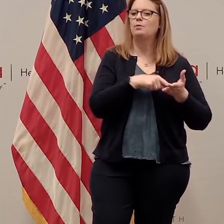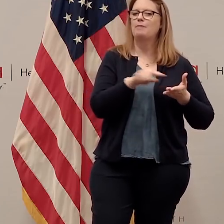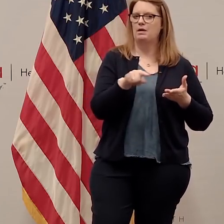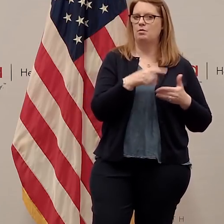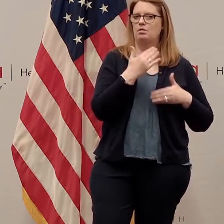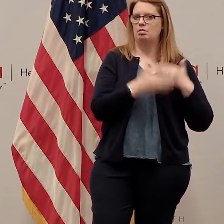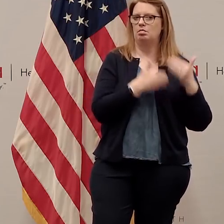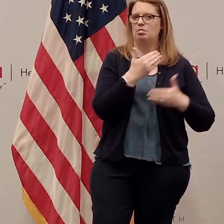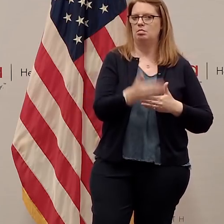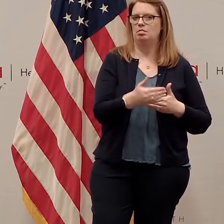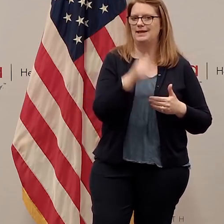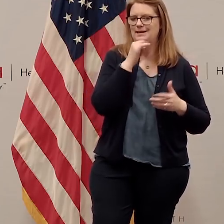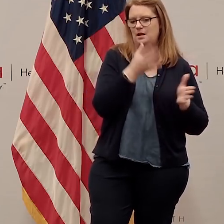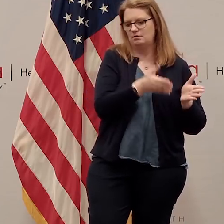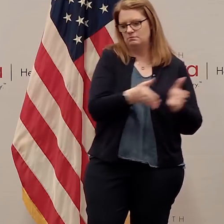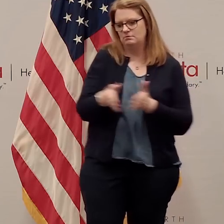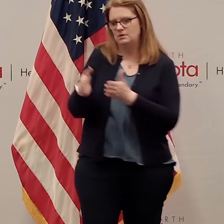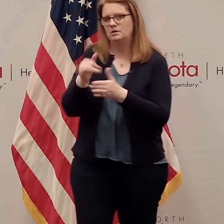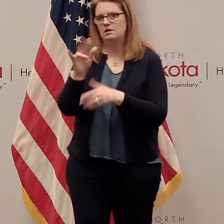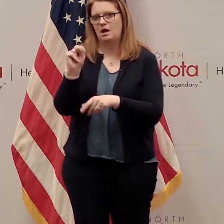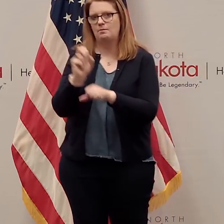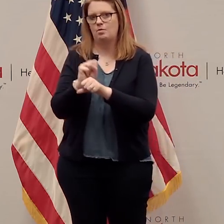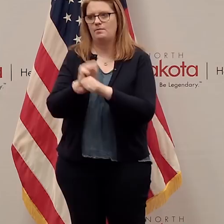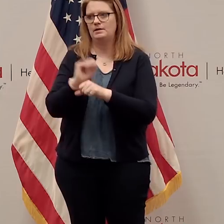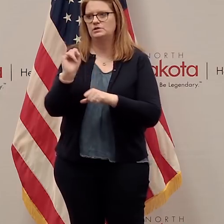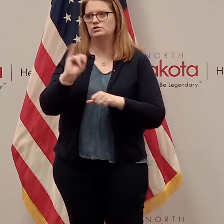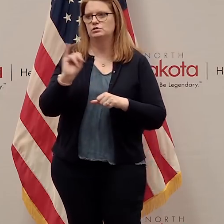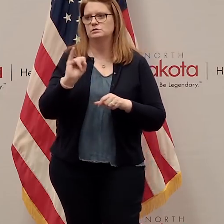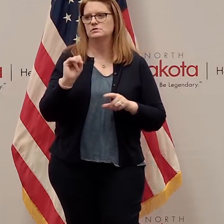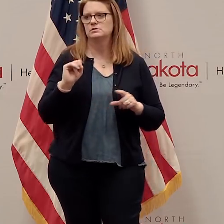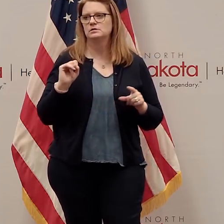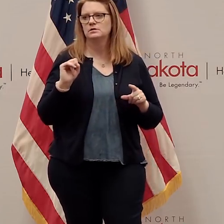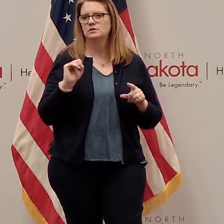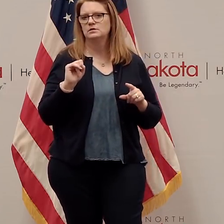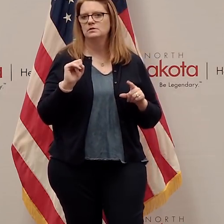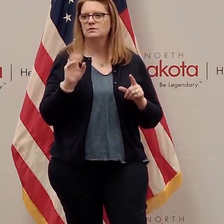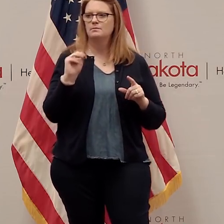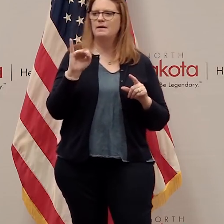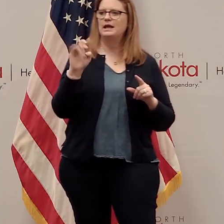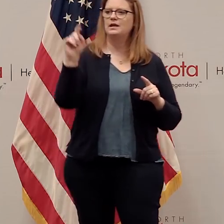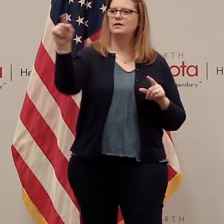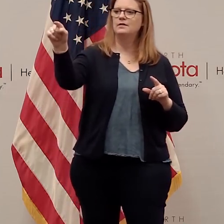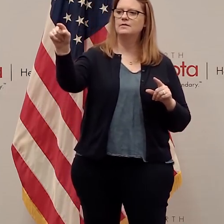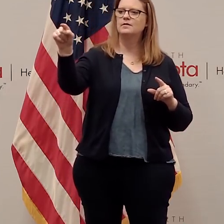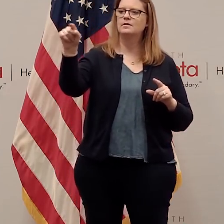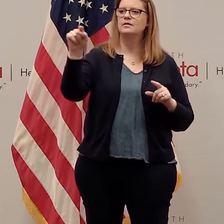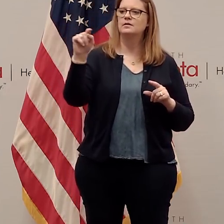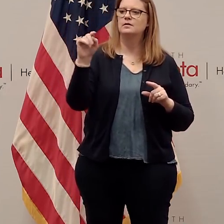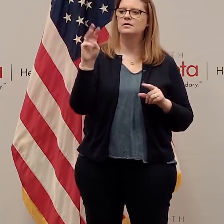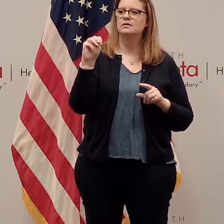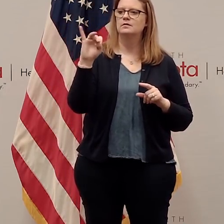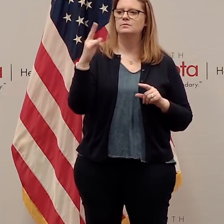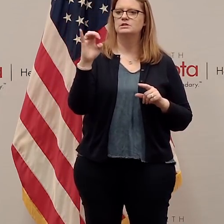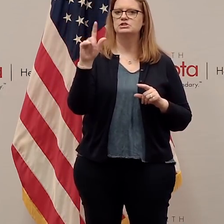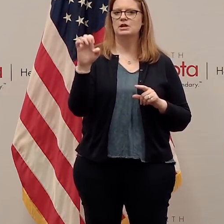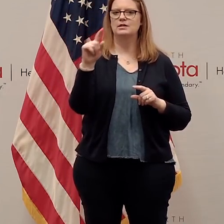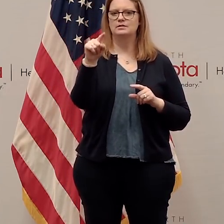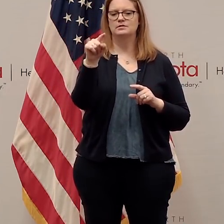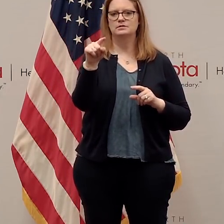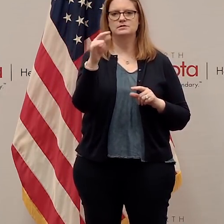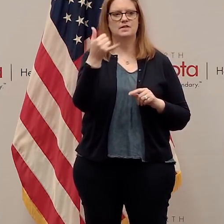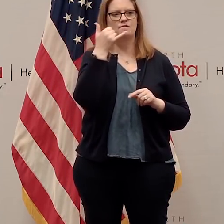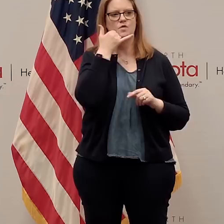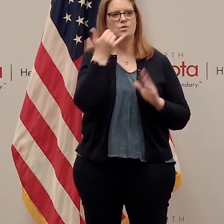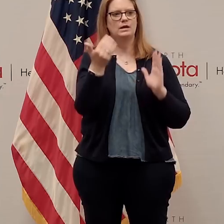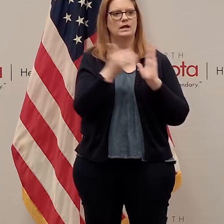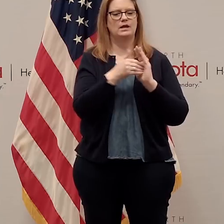to moving them over to unemployment insurance. So I believe that that's a grant. Mike, do you want to clarify? Well, Michelle is back on